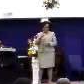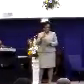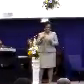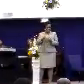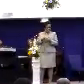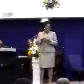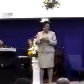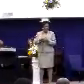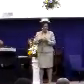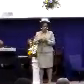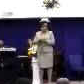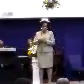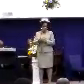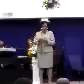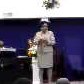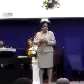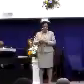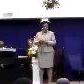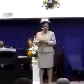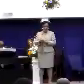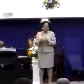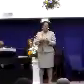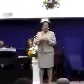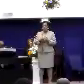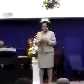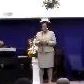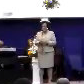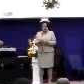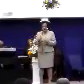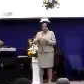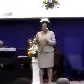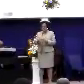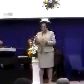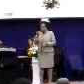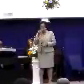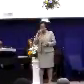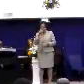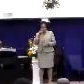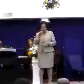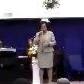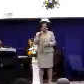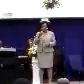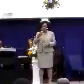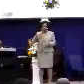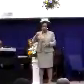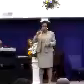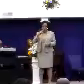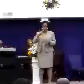How do you know what those different kinds of cereal? Some of them, the name we can't even pronounce.